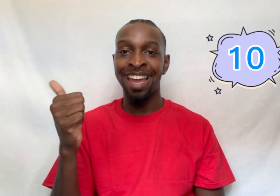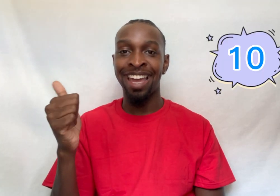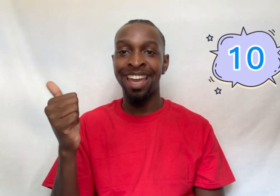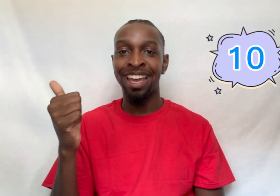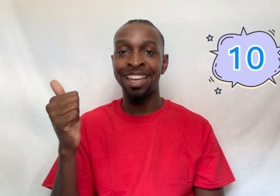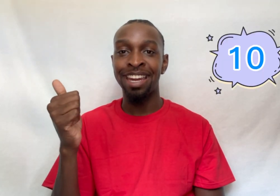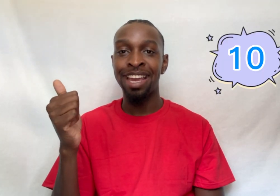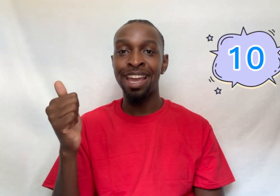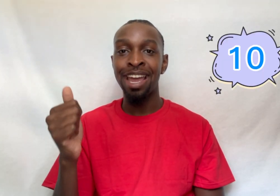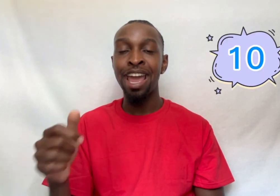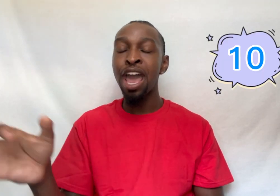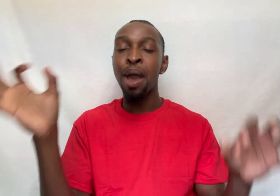10.